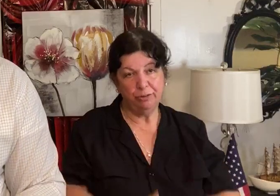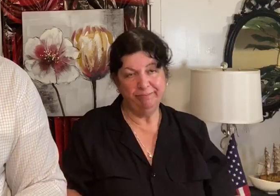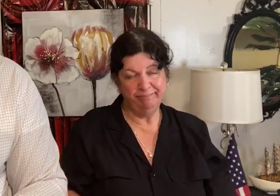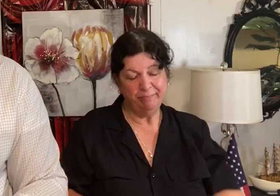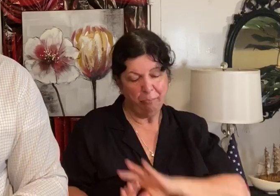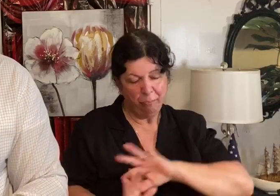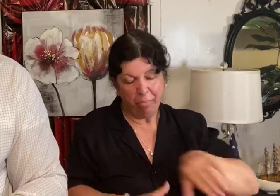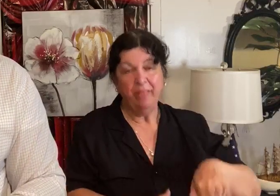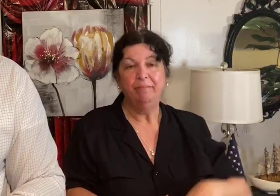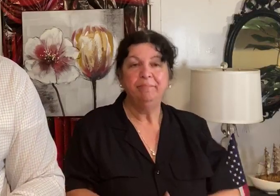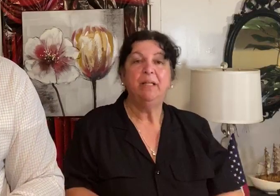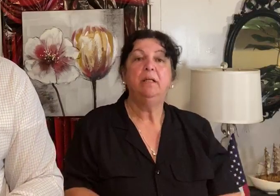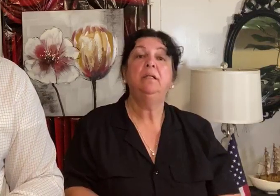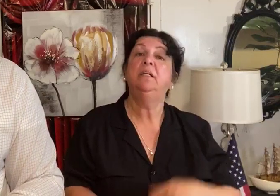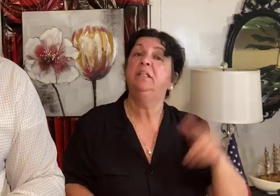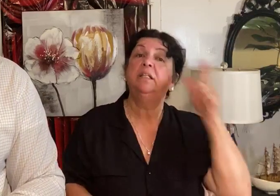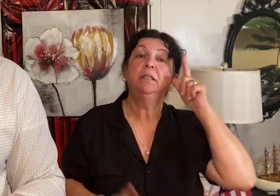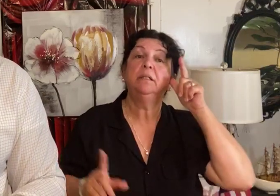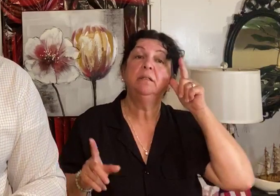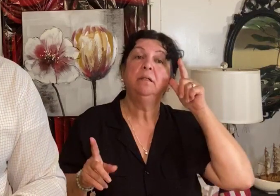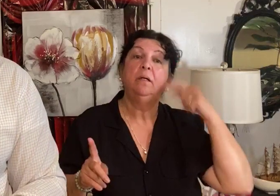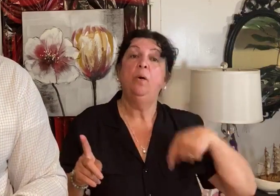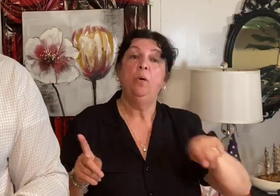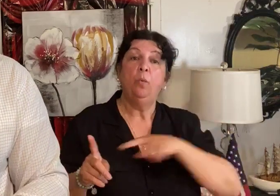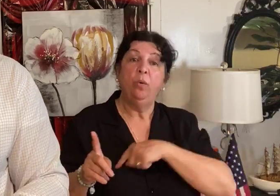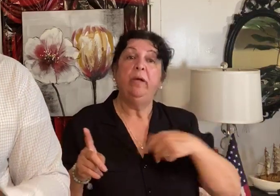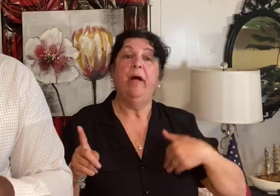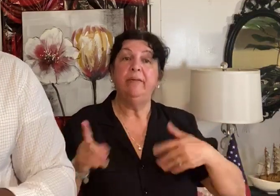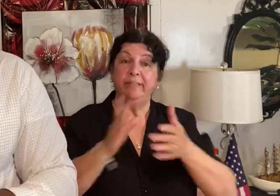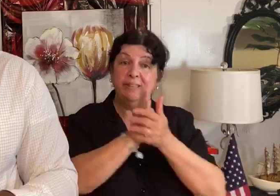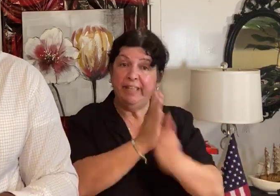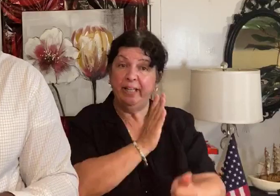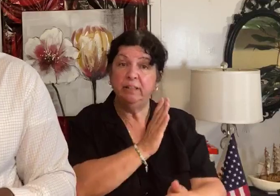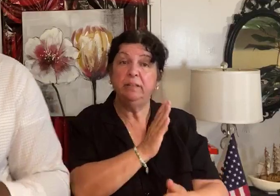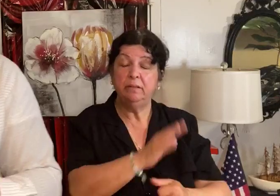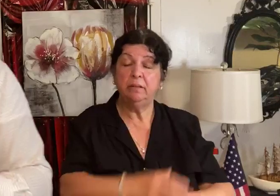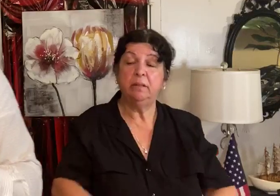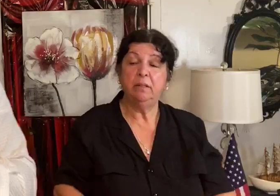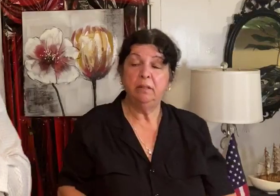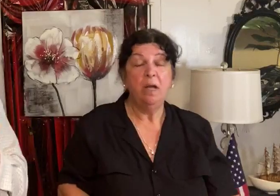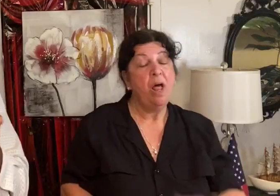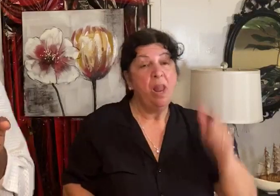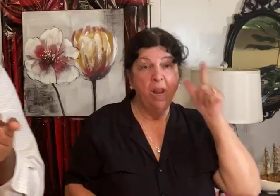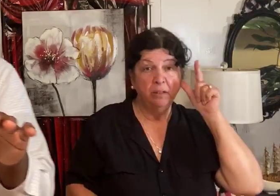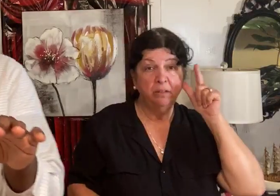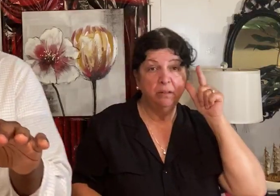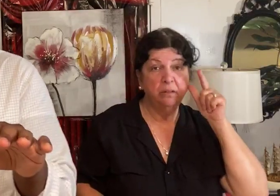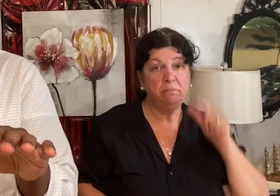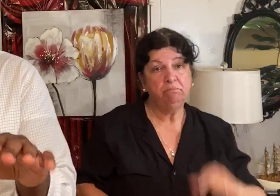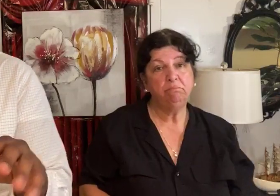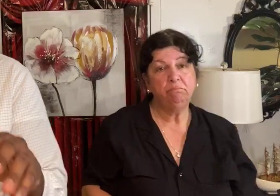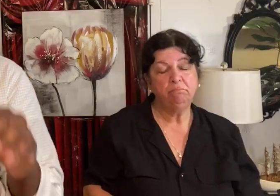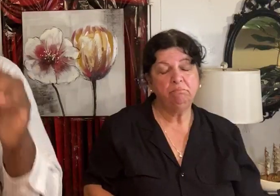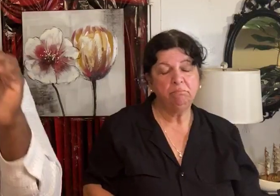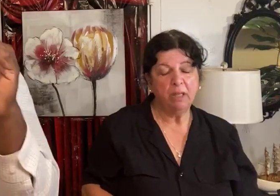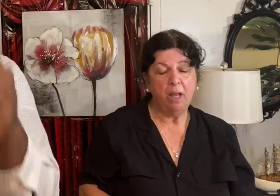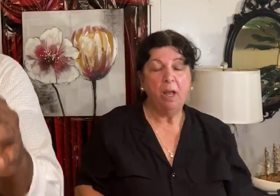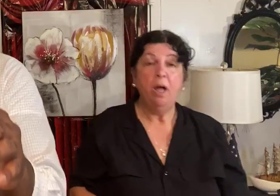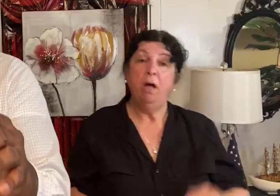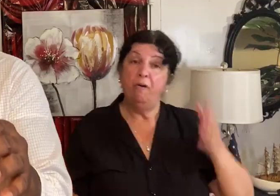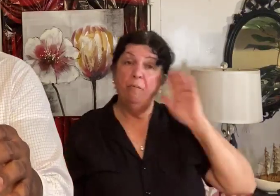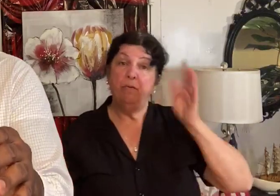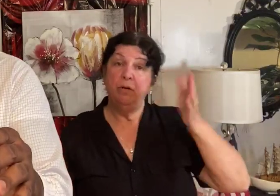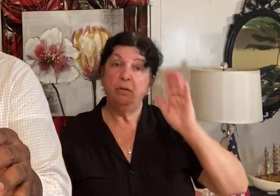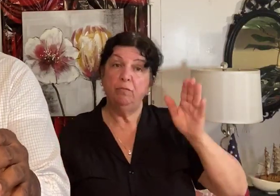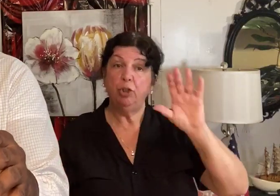out. Listen, we have talented. Now, listen, I'm moving into a different phase in the message. This